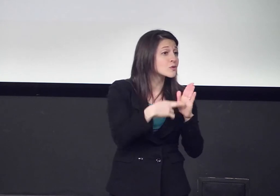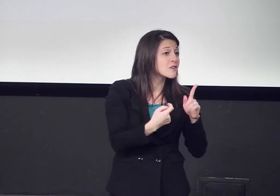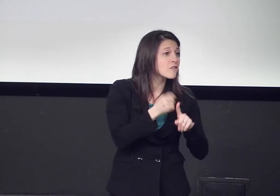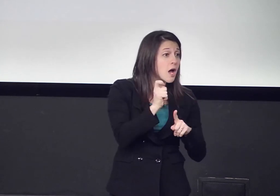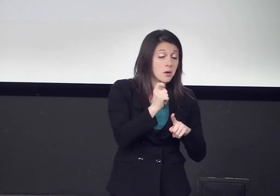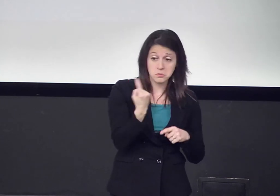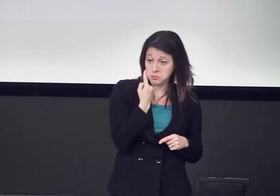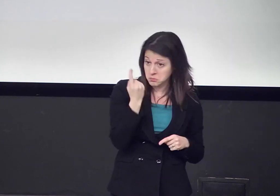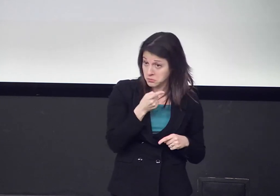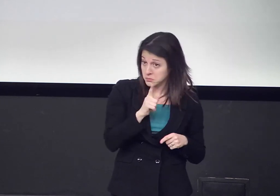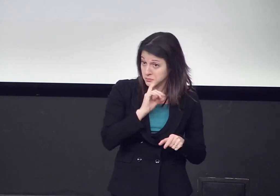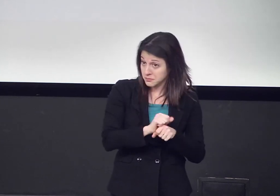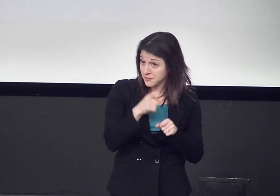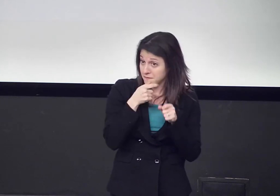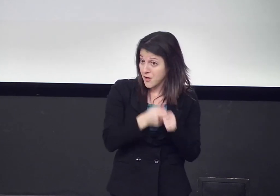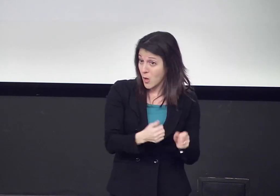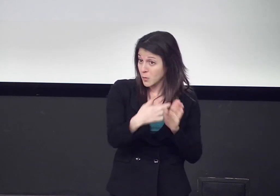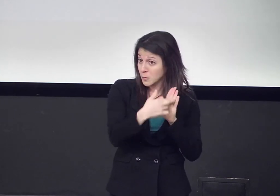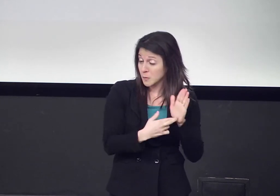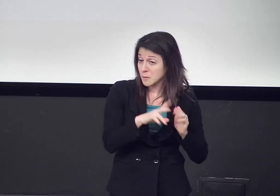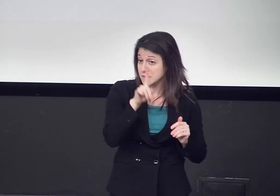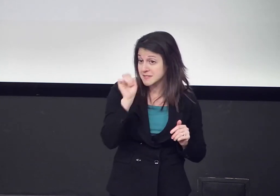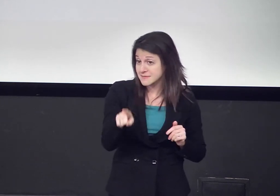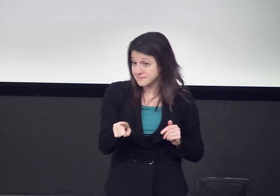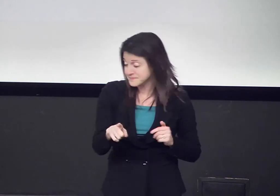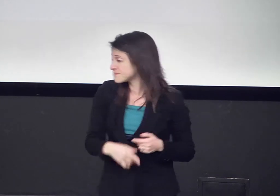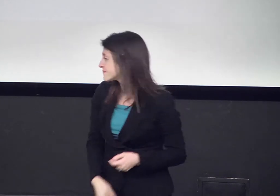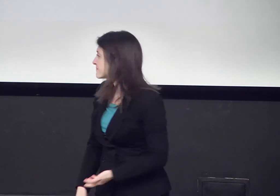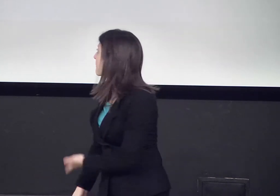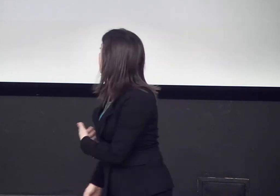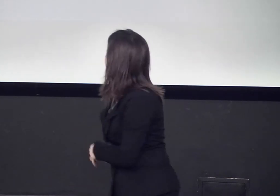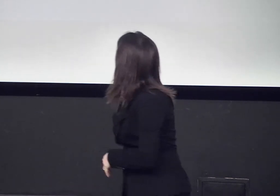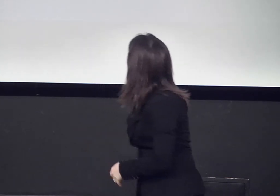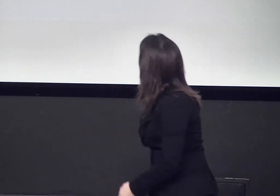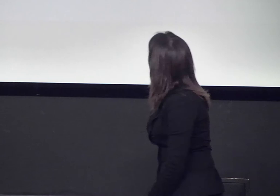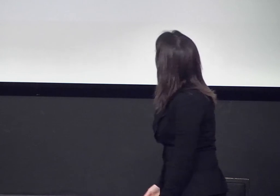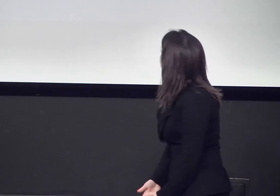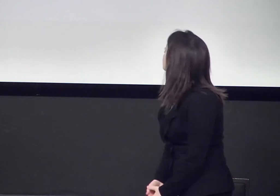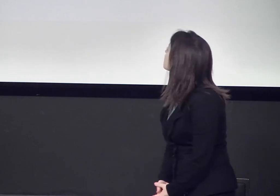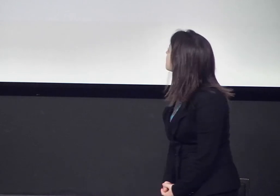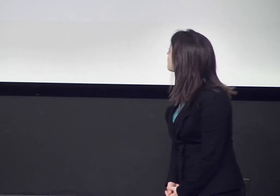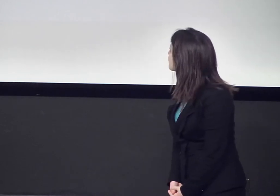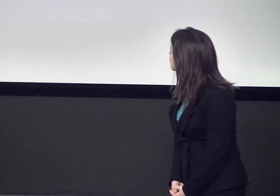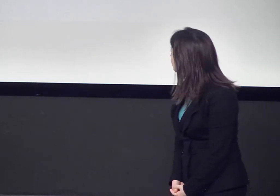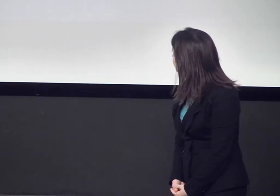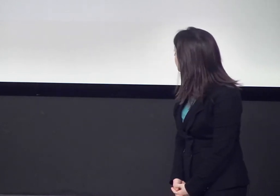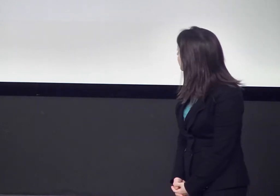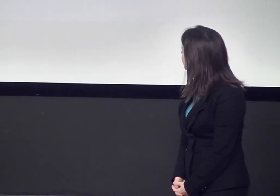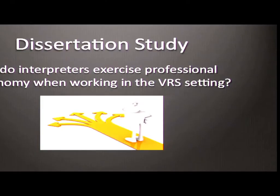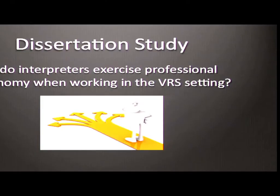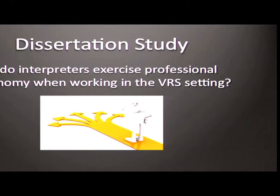interpreters didn't know where these rules were coming from, would they actually follow the rules that were set in place? And that's what I wanted to look at.